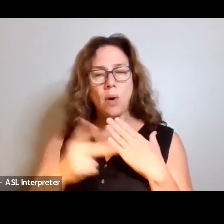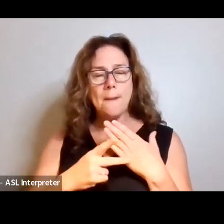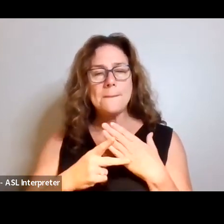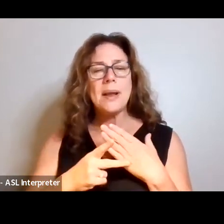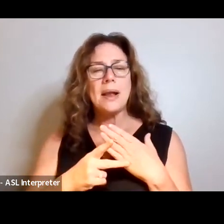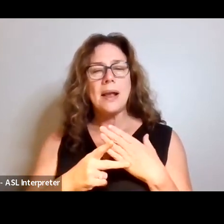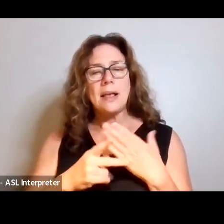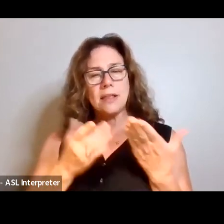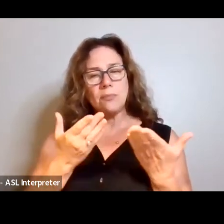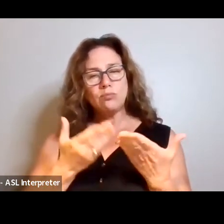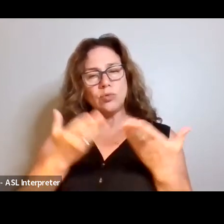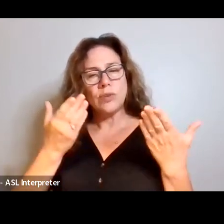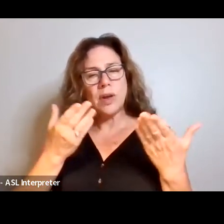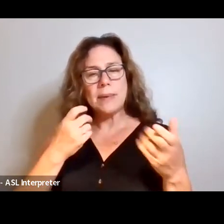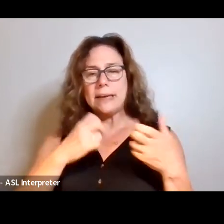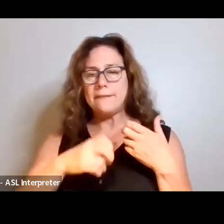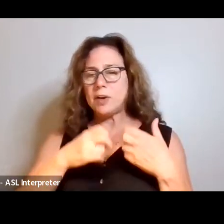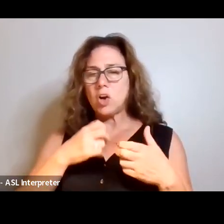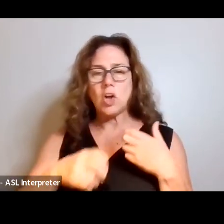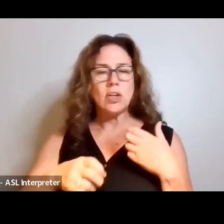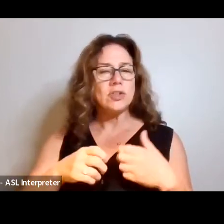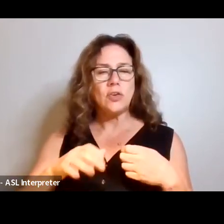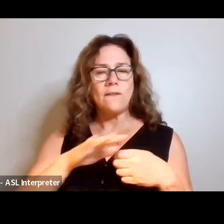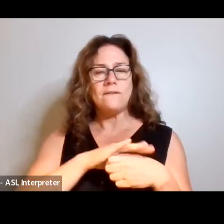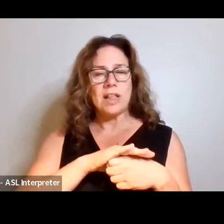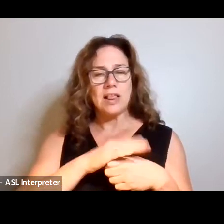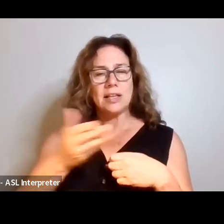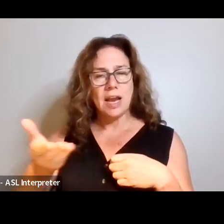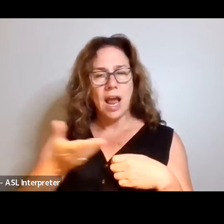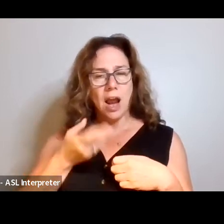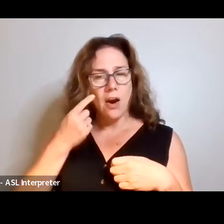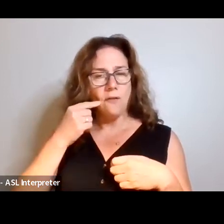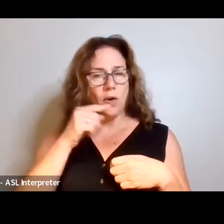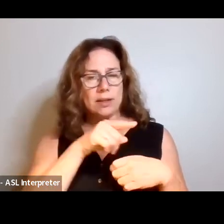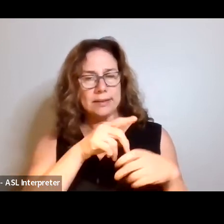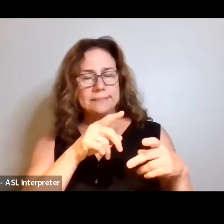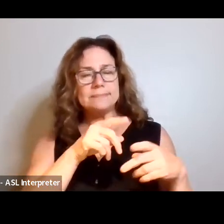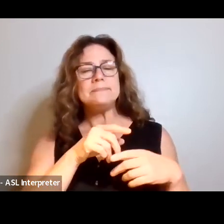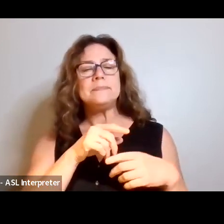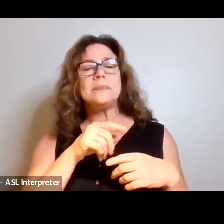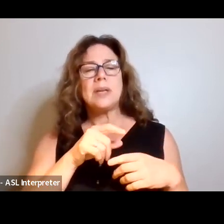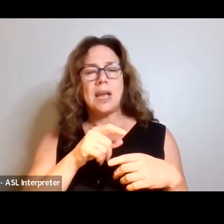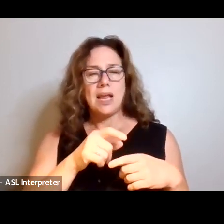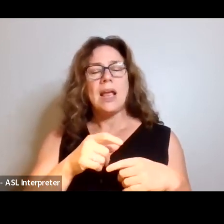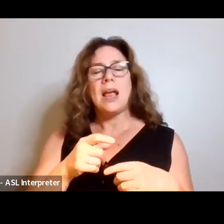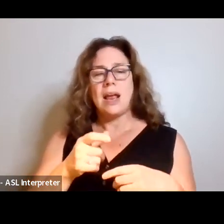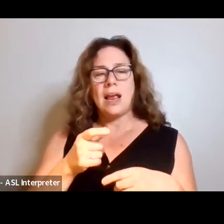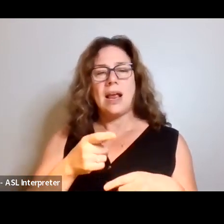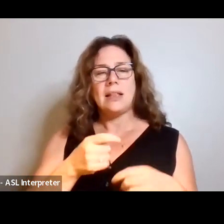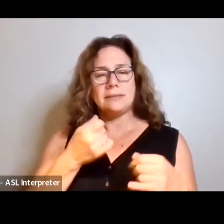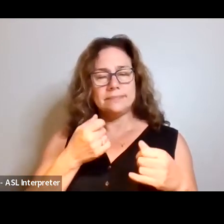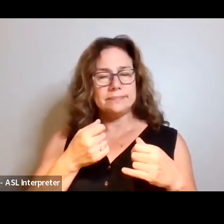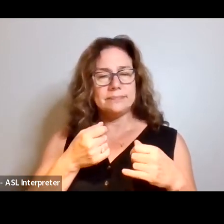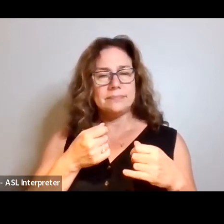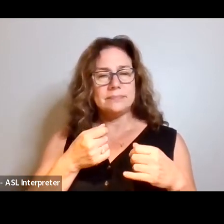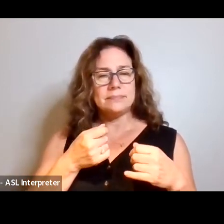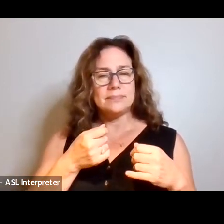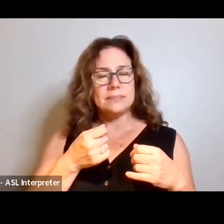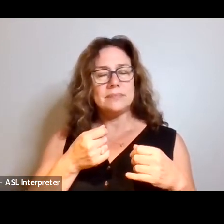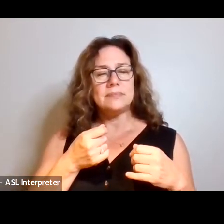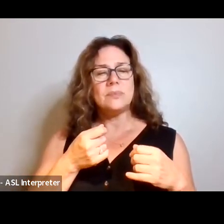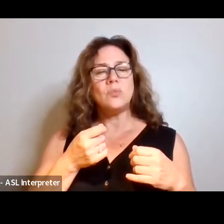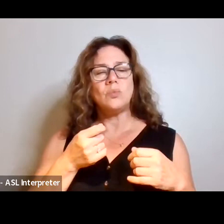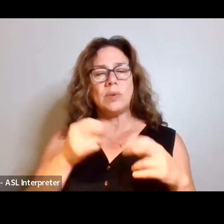proven to be difficult to fill these past few years, as has been substitutes for the vacancies. We hope that